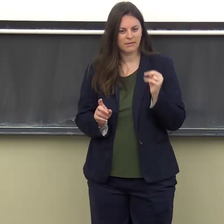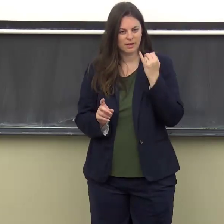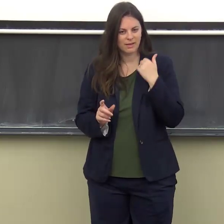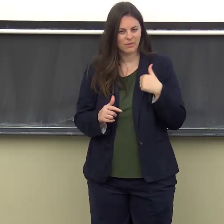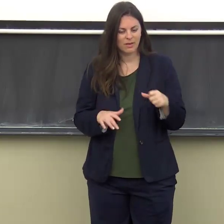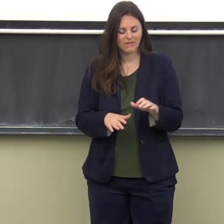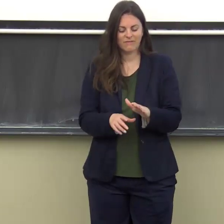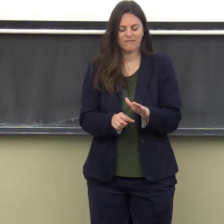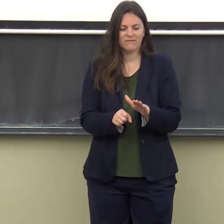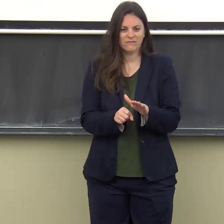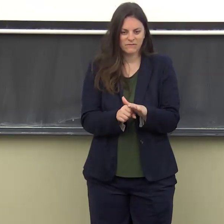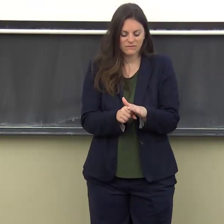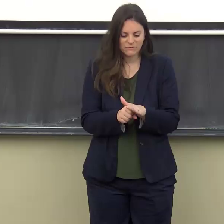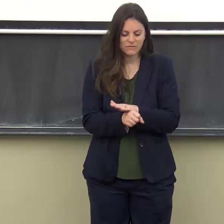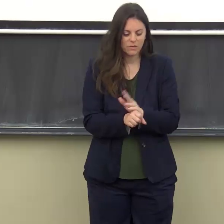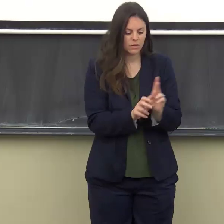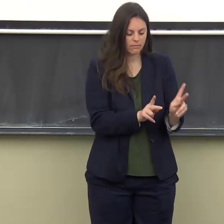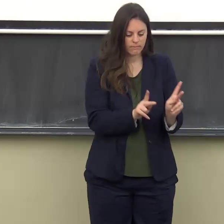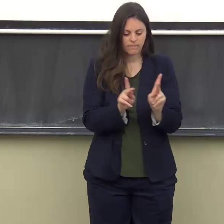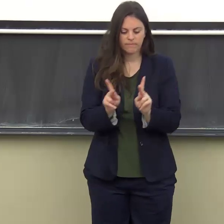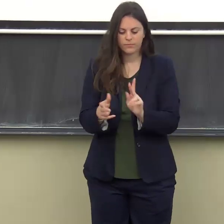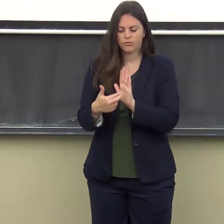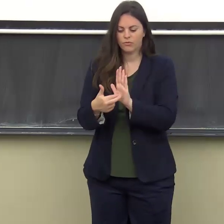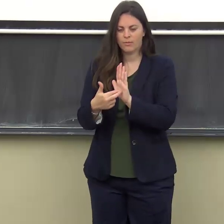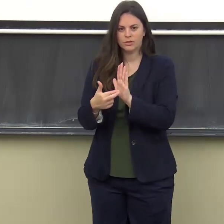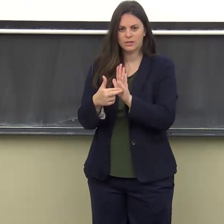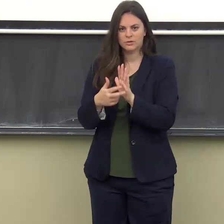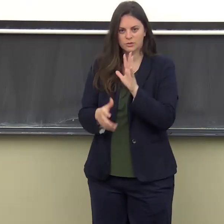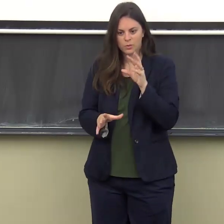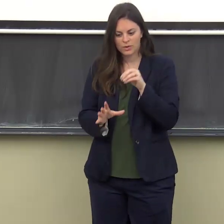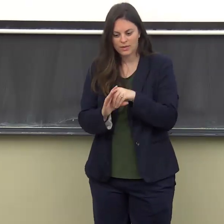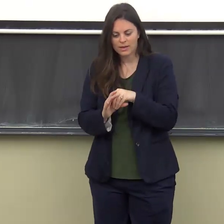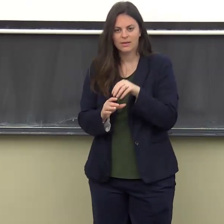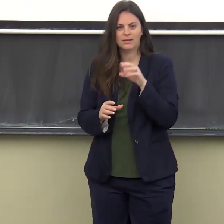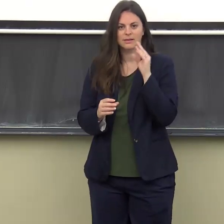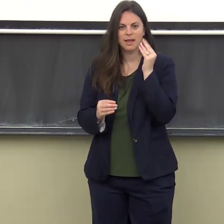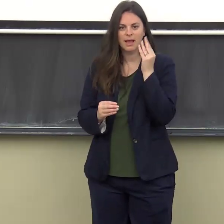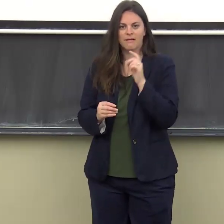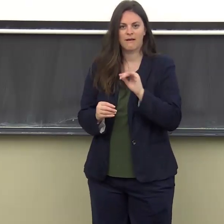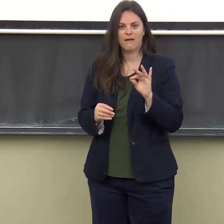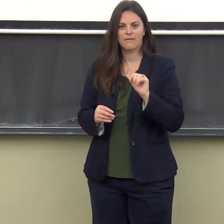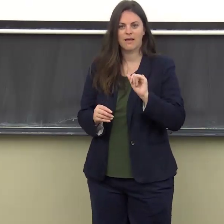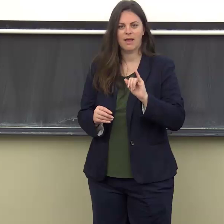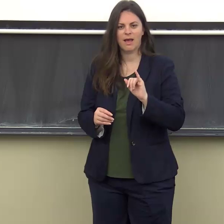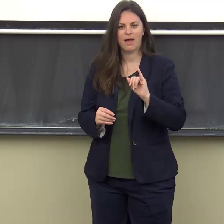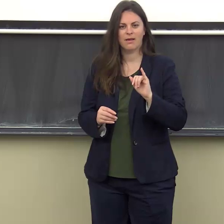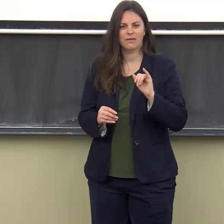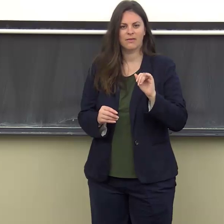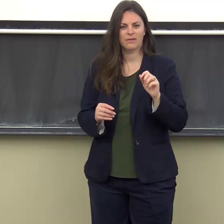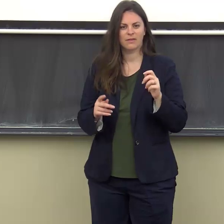proportional representation of our data in the AI, the algorithm would still